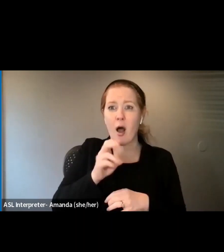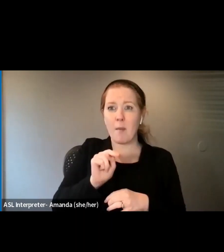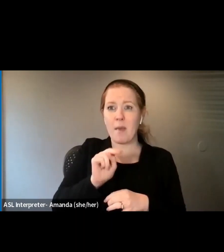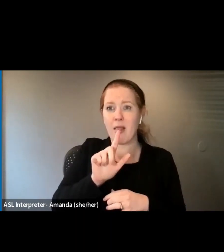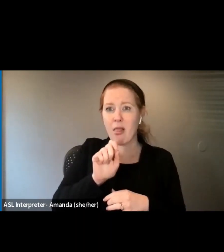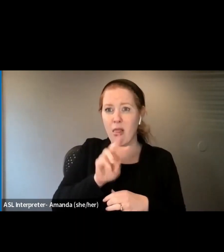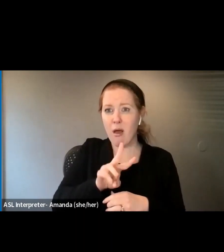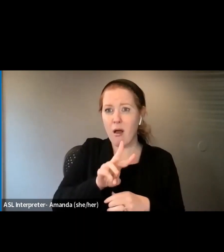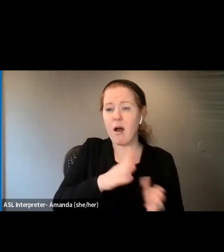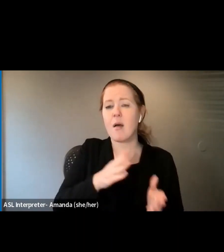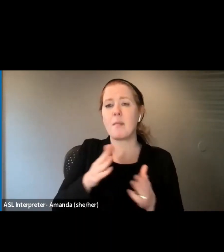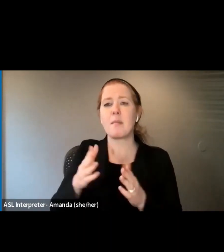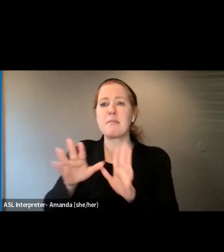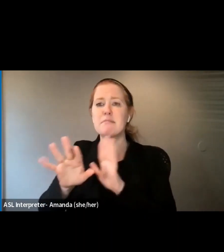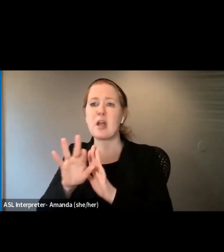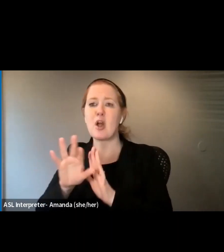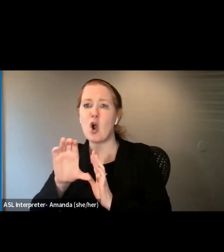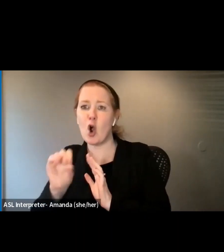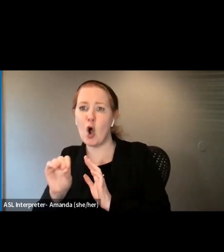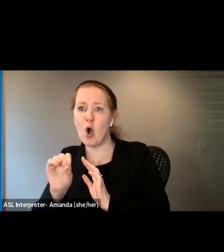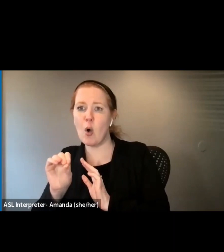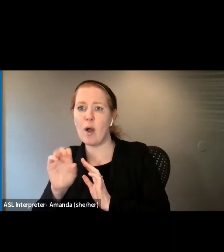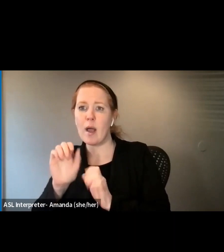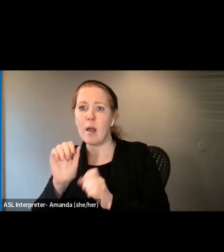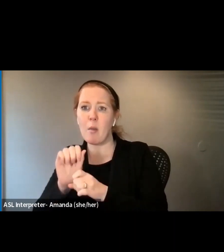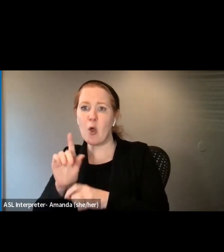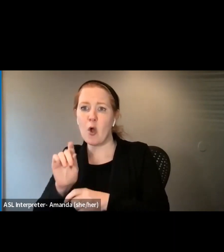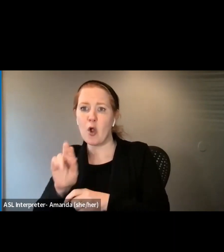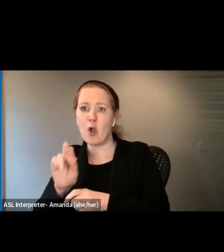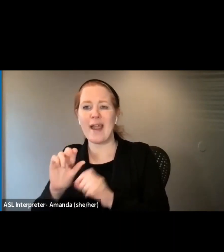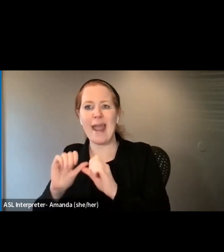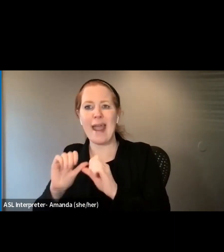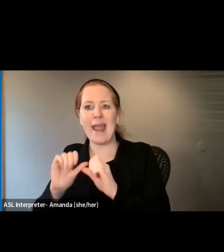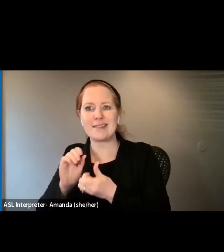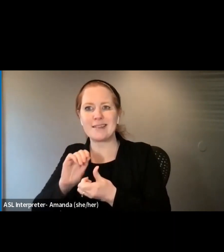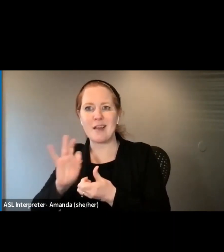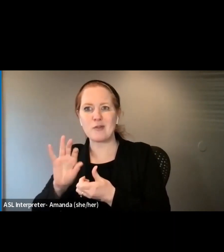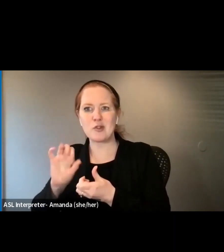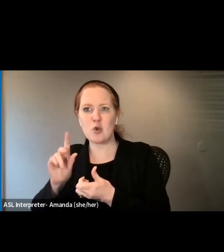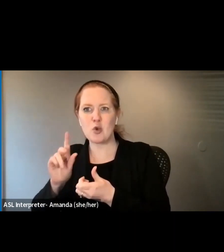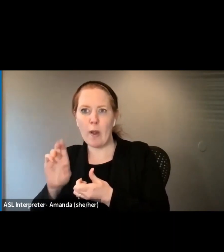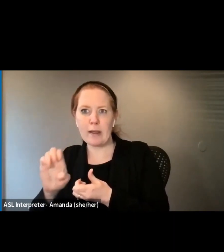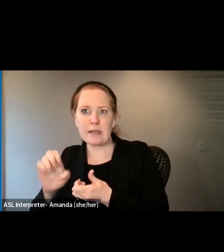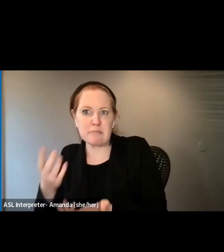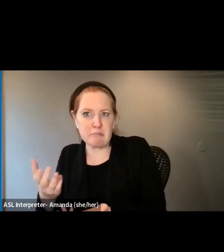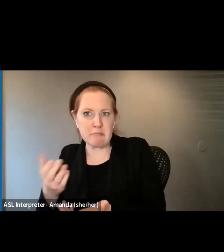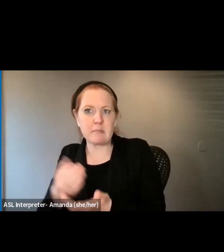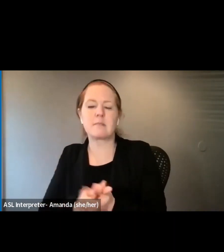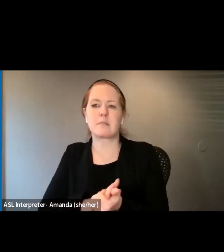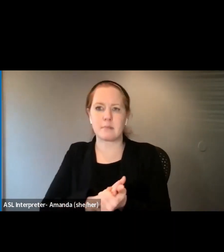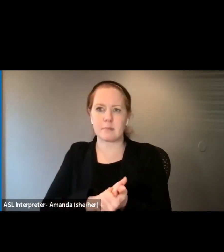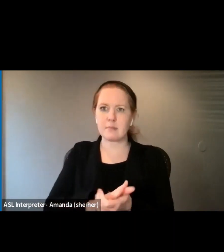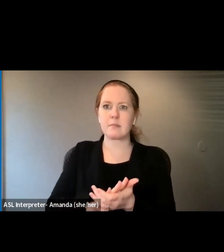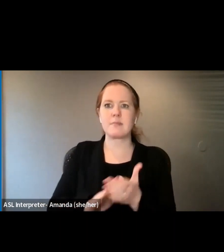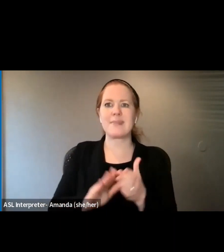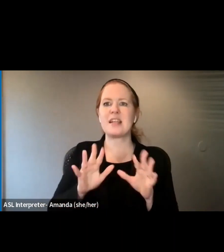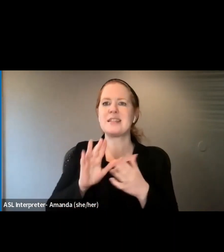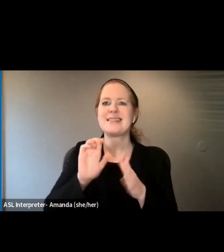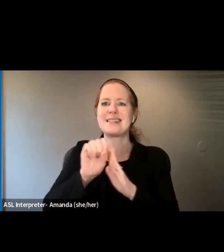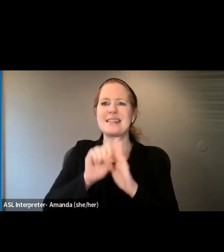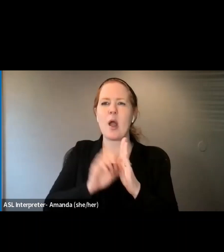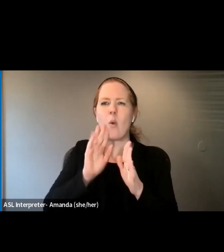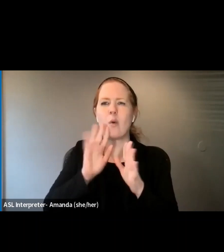selected co-employer, or what's sometimes called agency with choice. And the state will describe what the